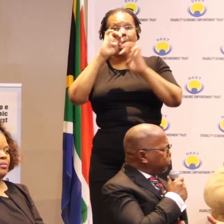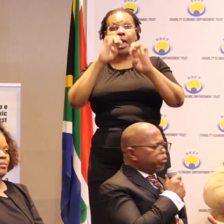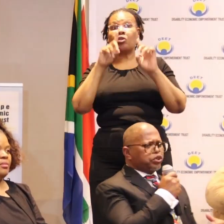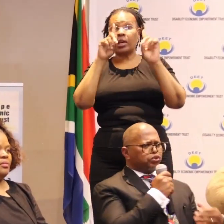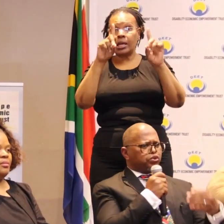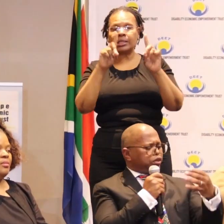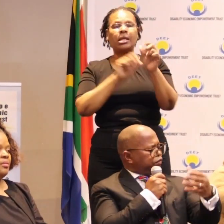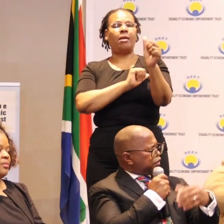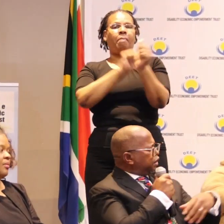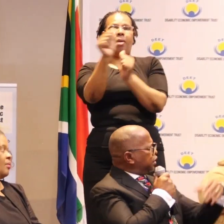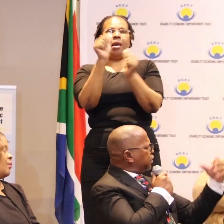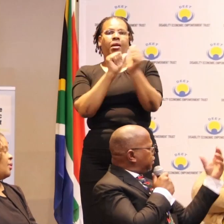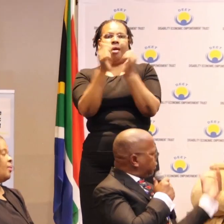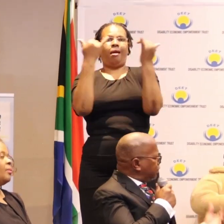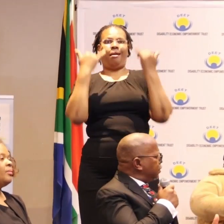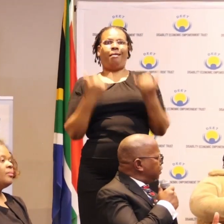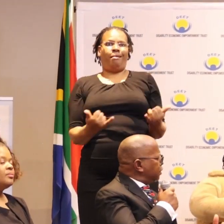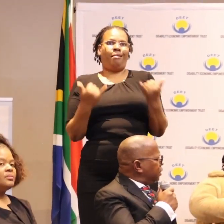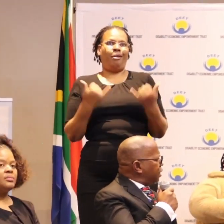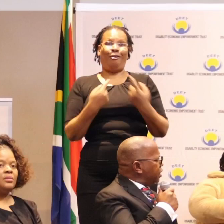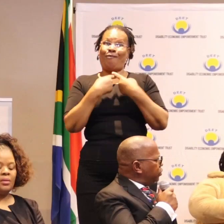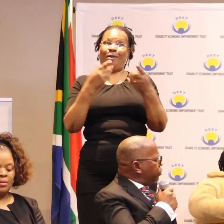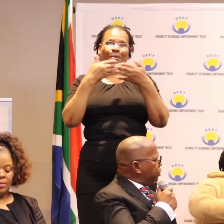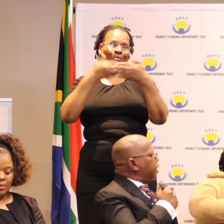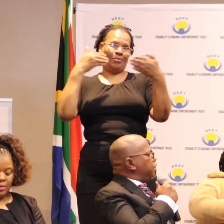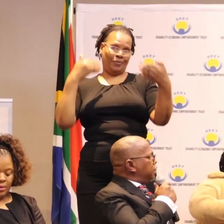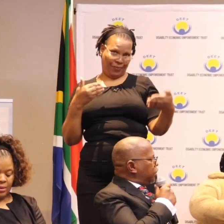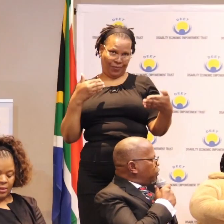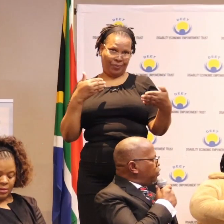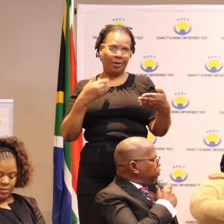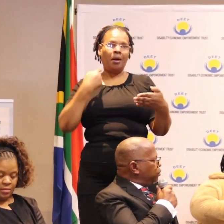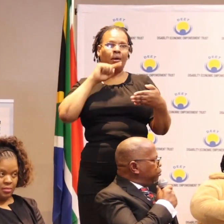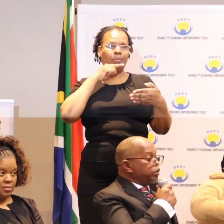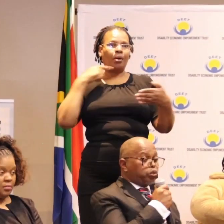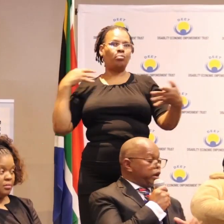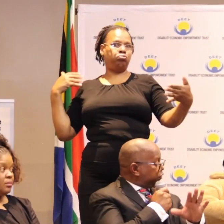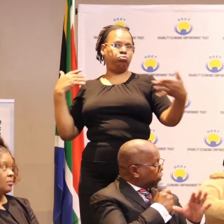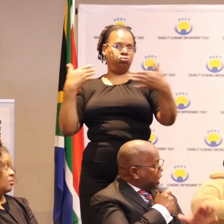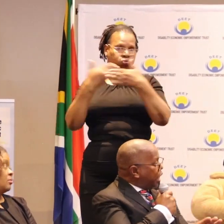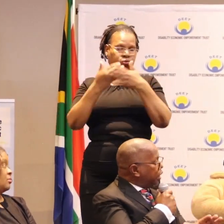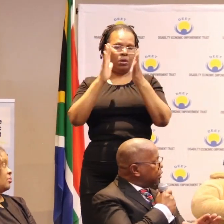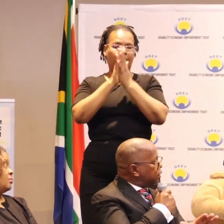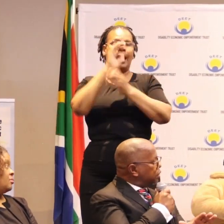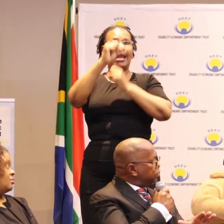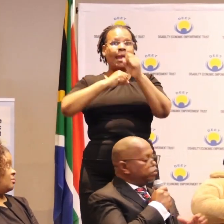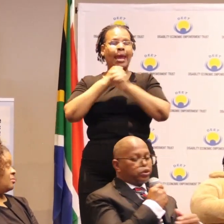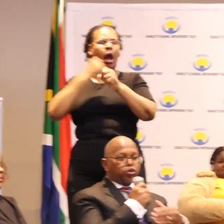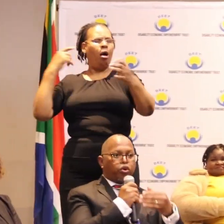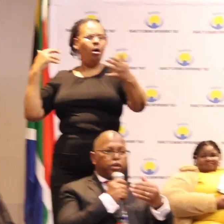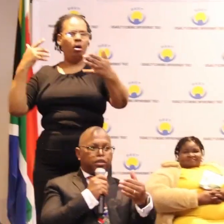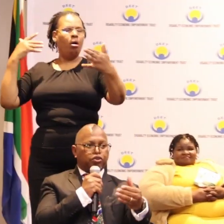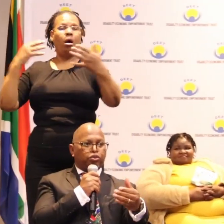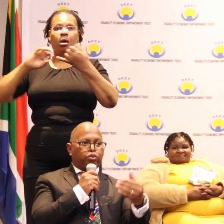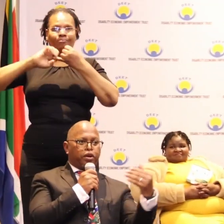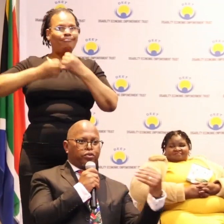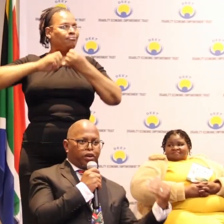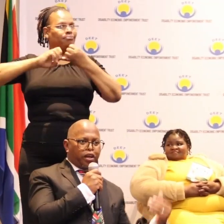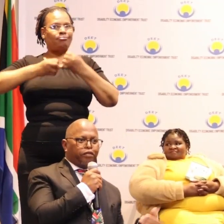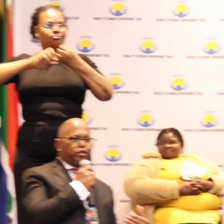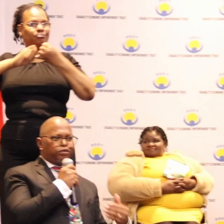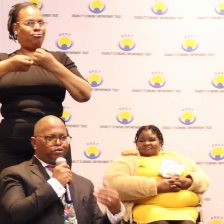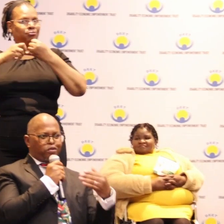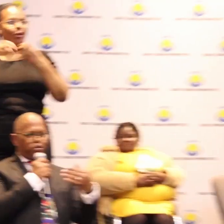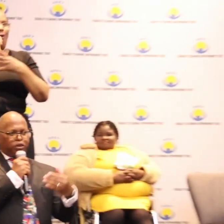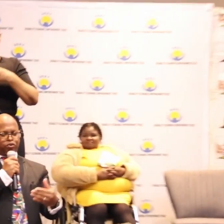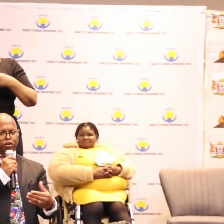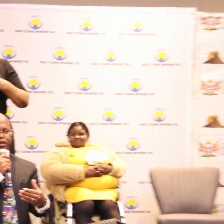better. We wish we should have started 10 years ago, but we have tried. We will continue where you